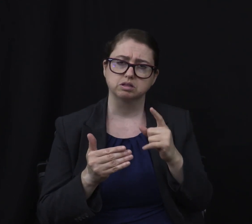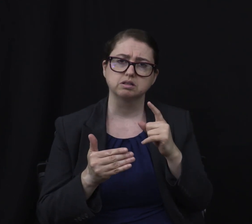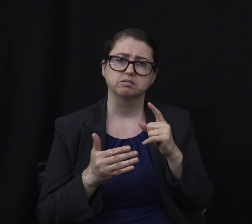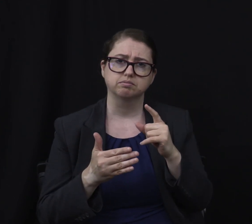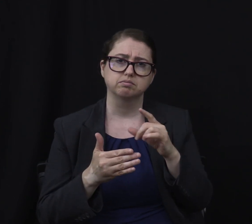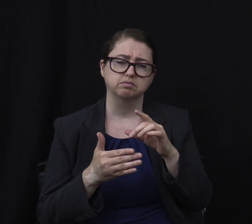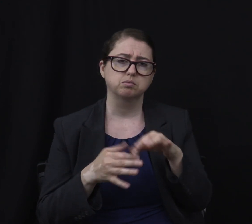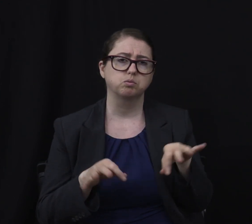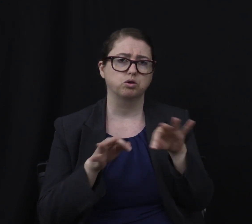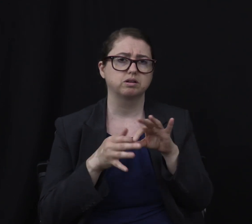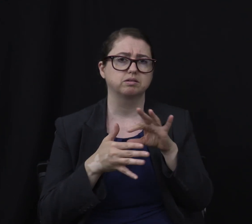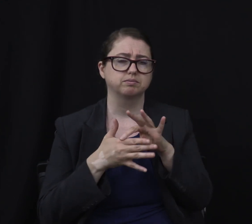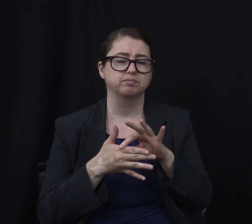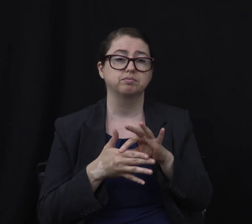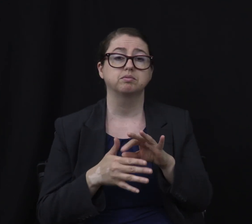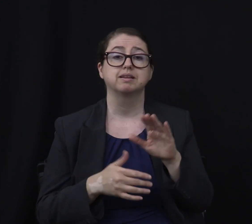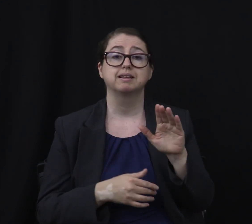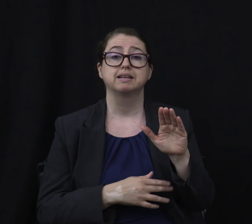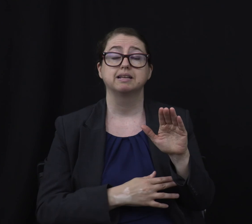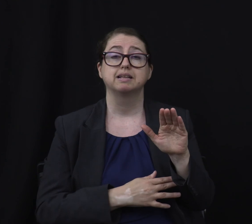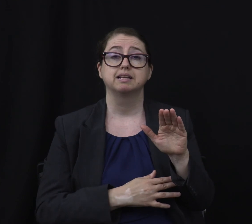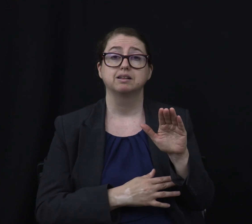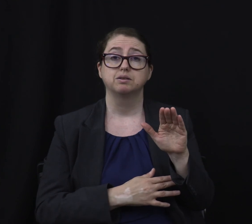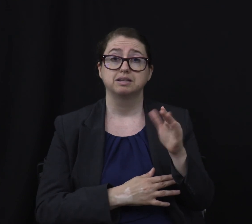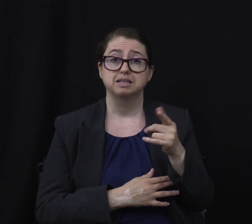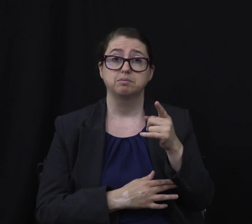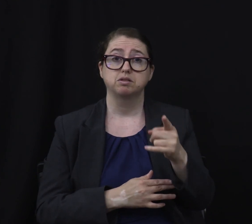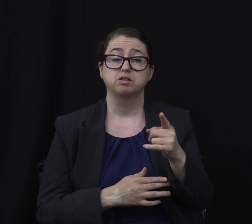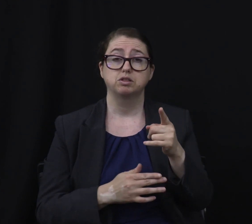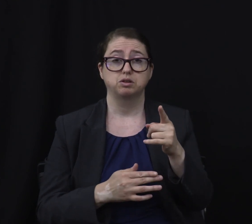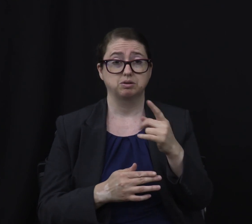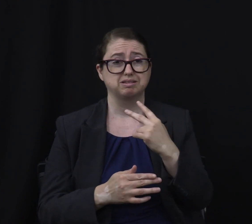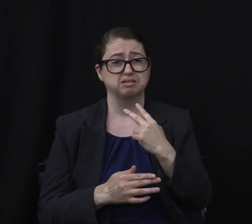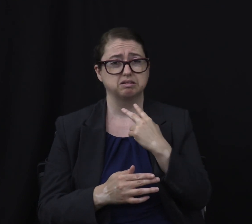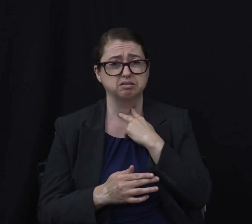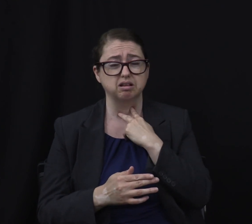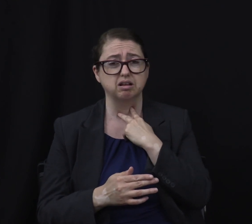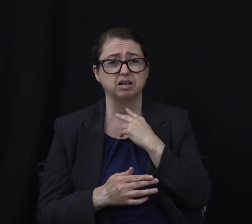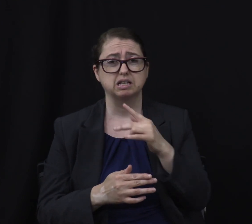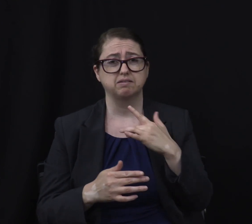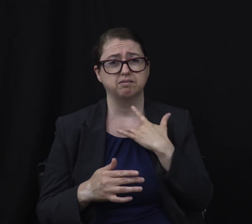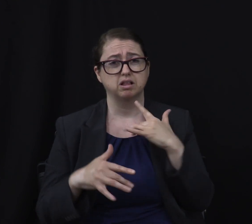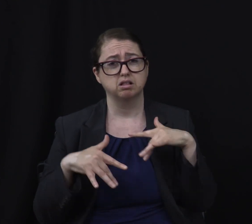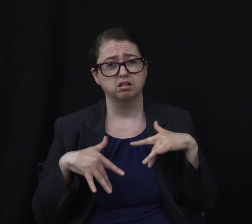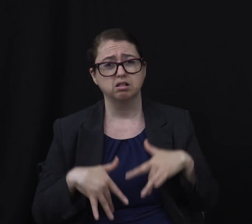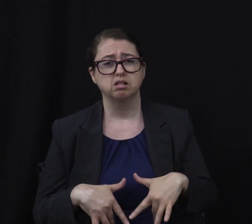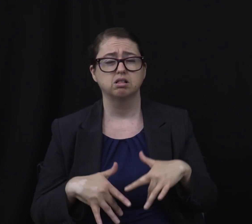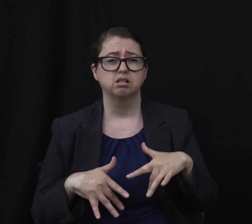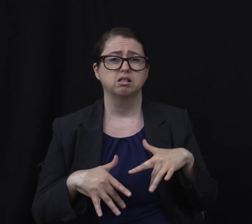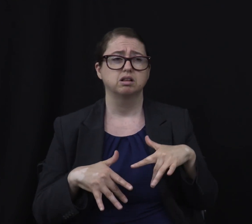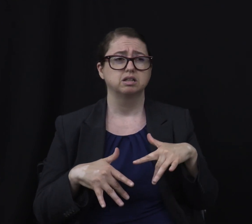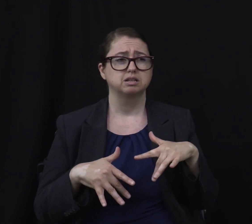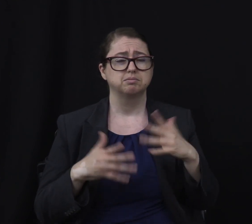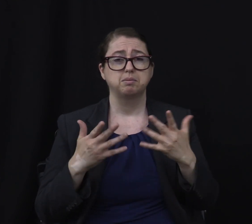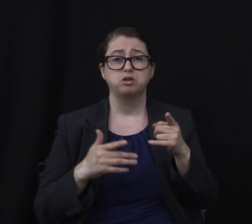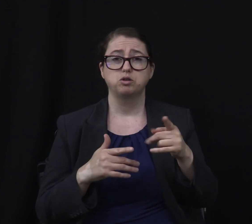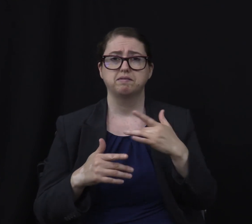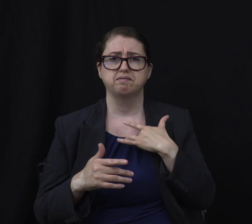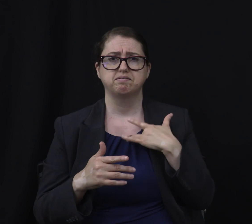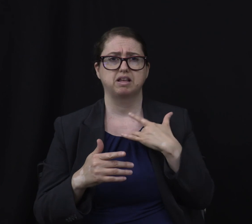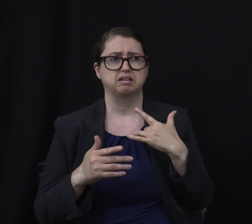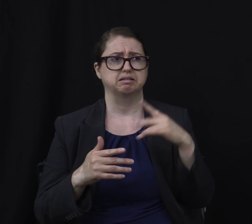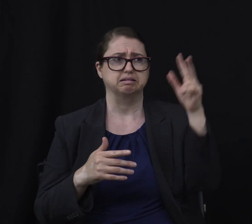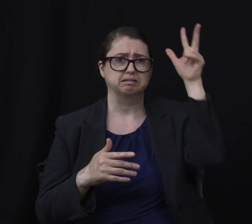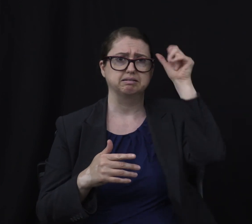Friends, when it seems as though you're stuck in the pits of discouragement and surrounded by the great walls of Satan and the iron chariots